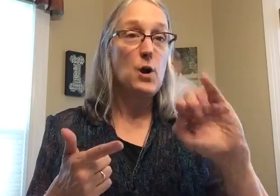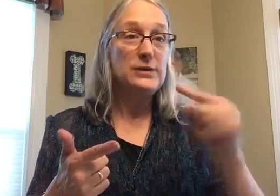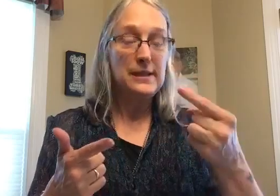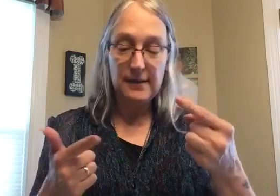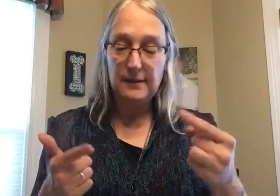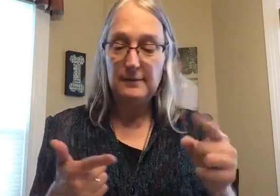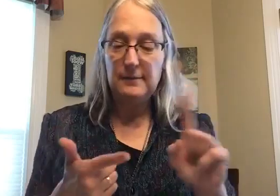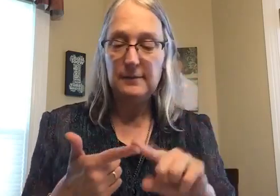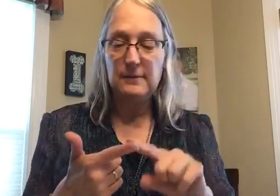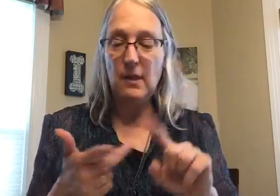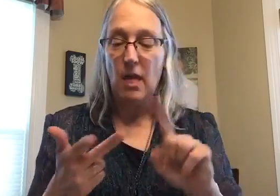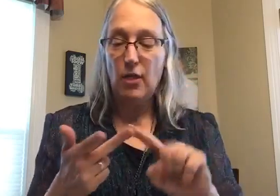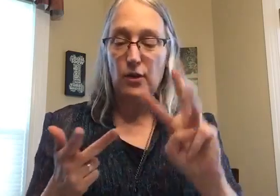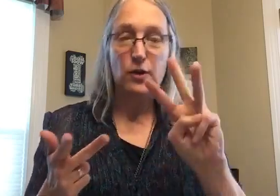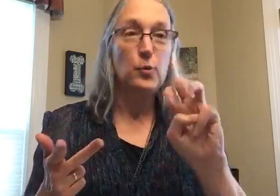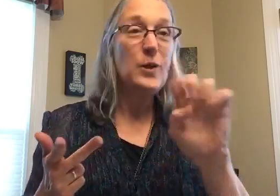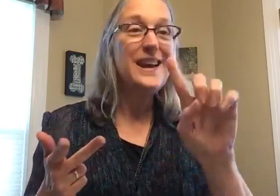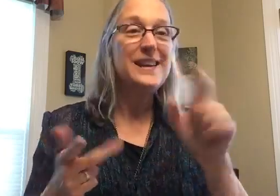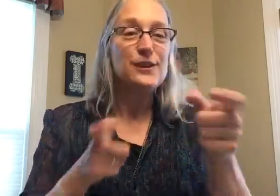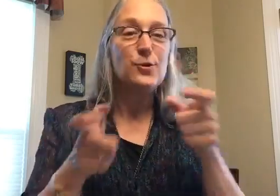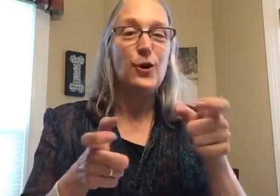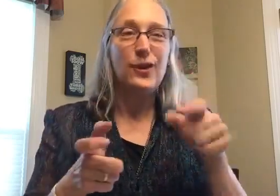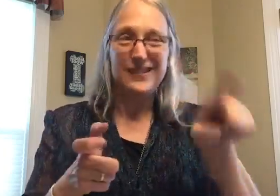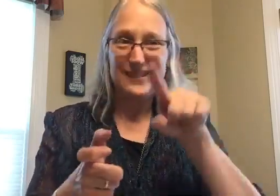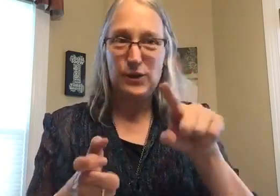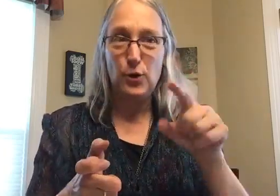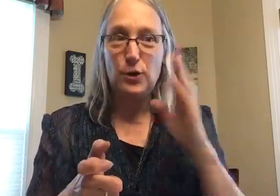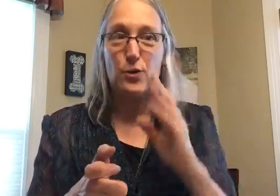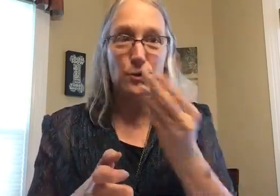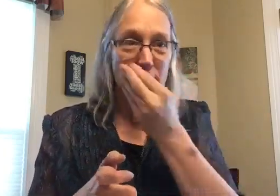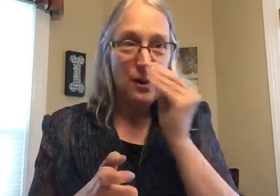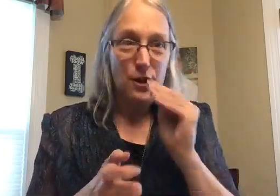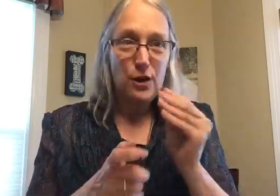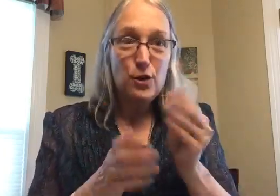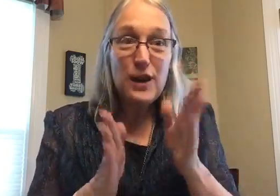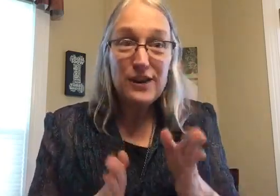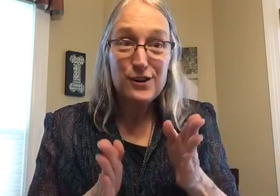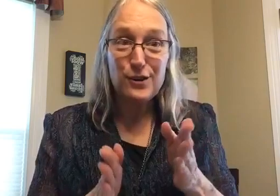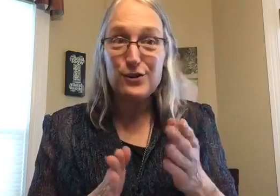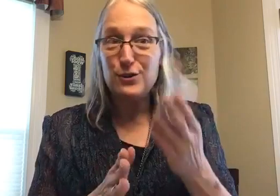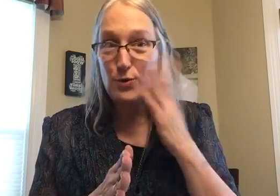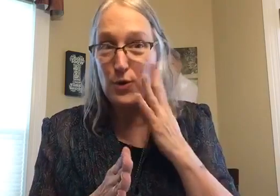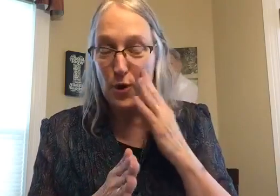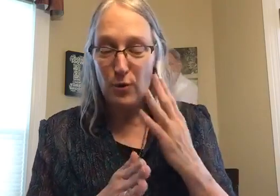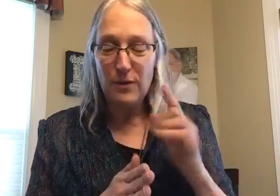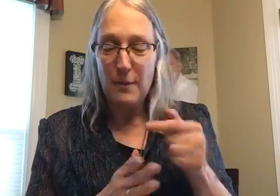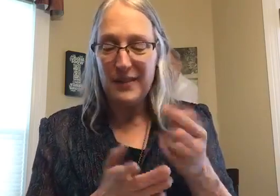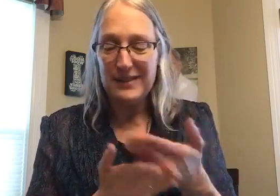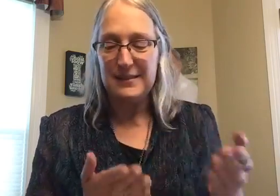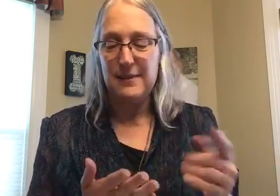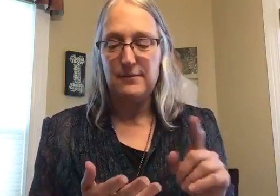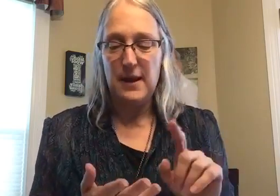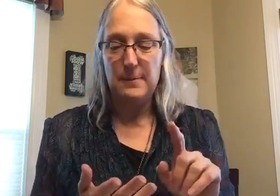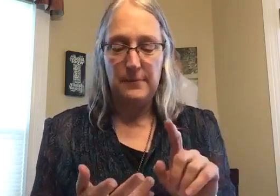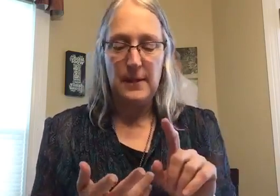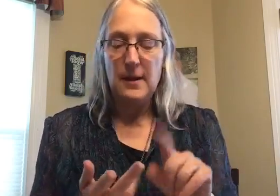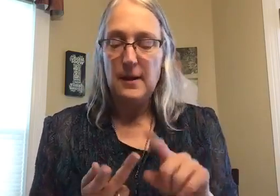composting, third, weed control. So you gardeners, you know about this stuff, right? So